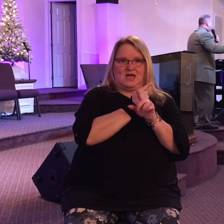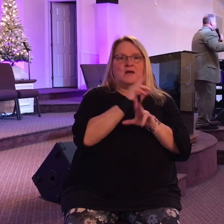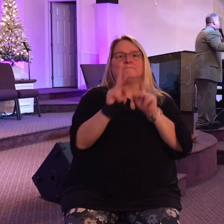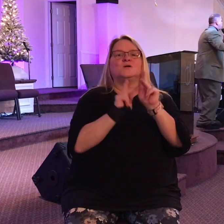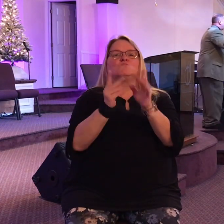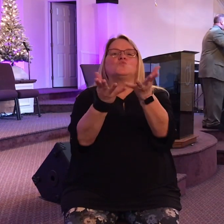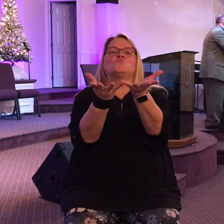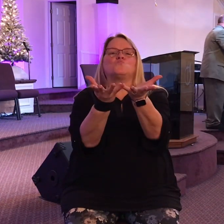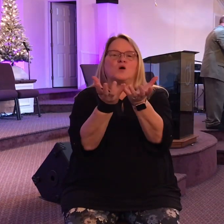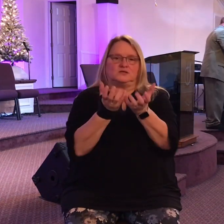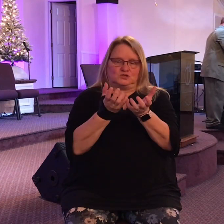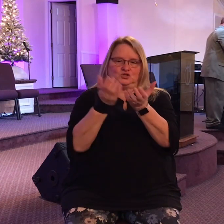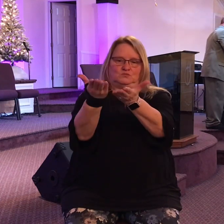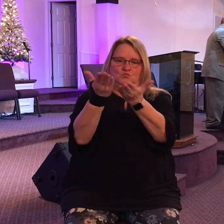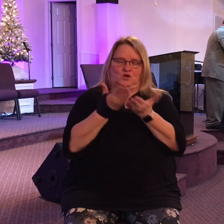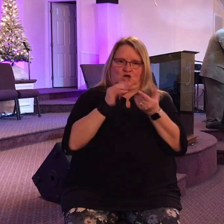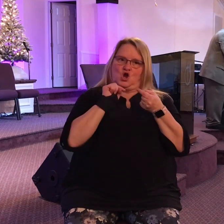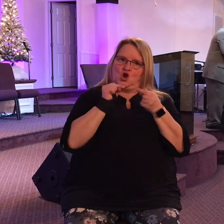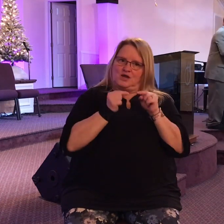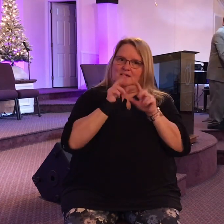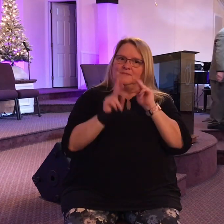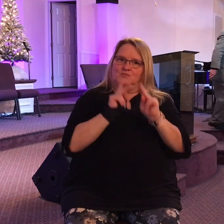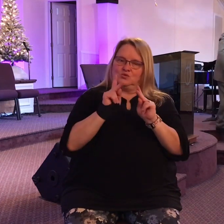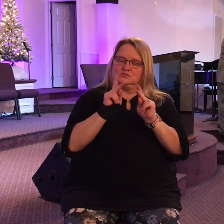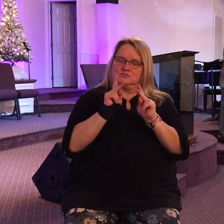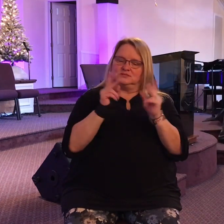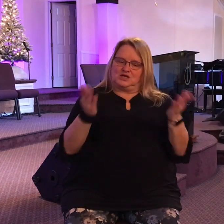to bring hurting people to the church.